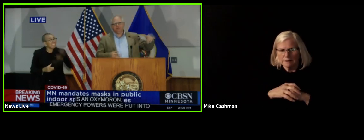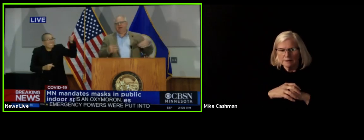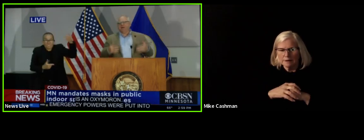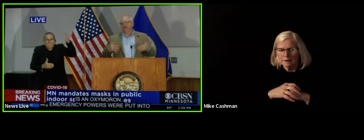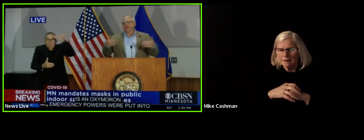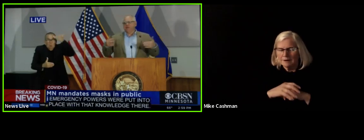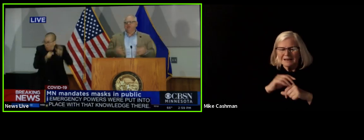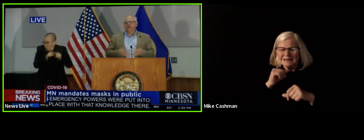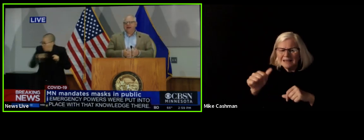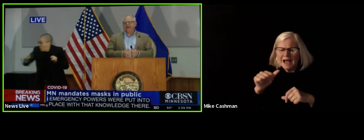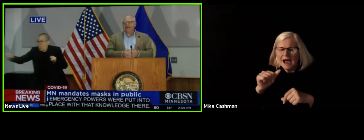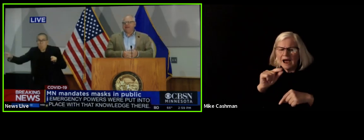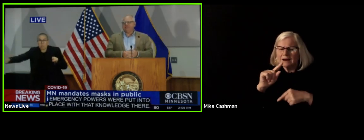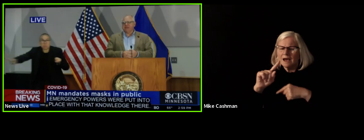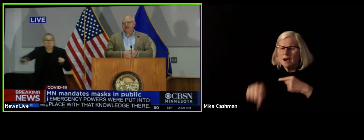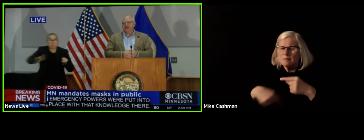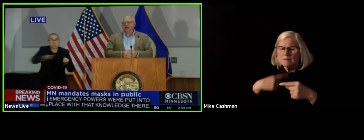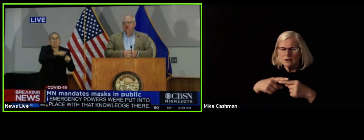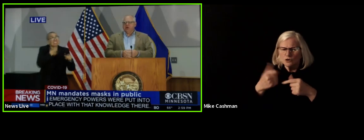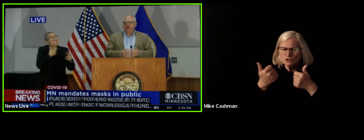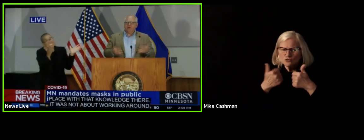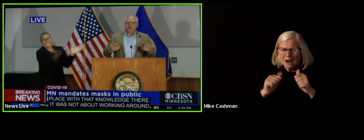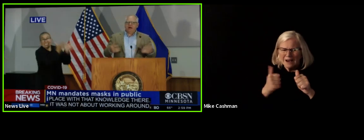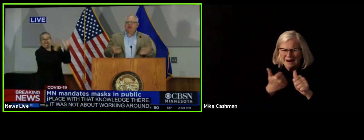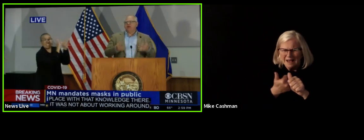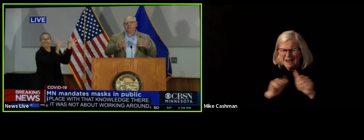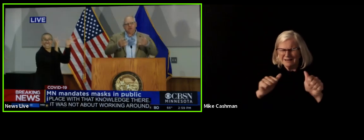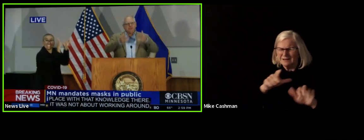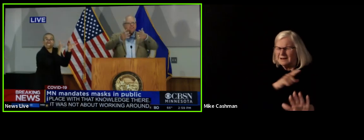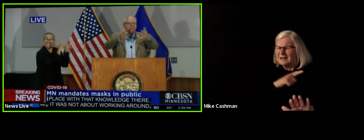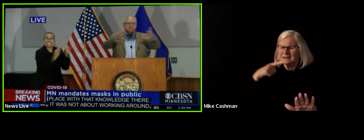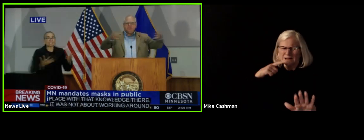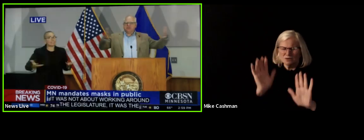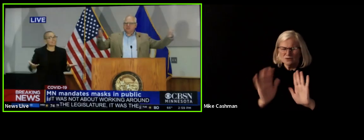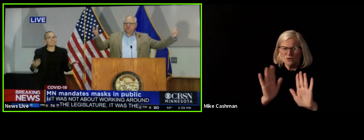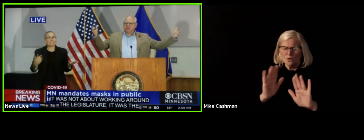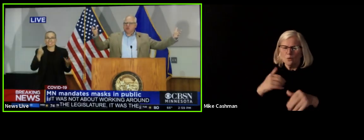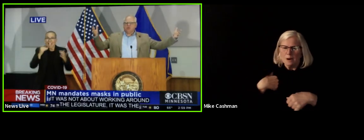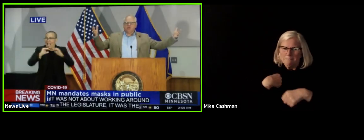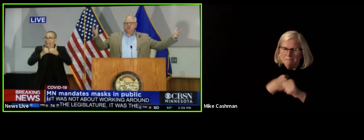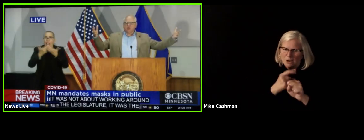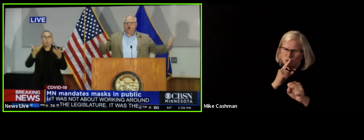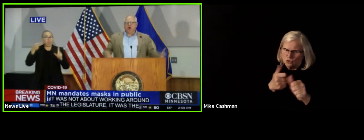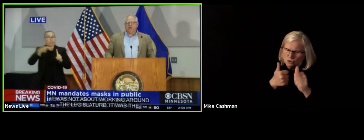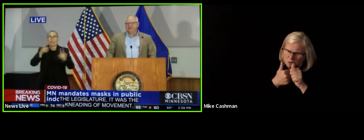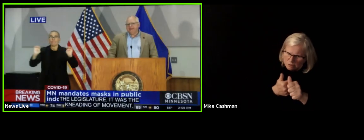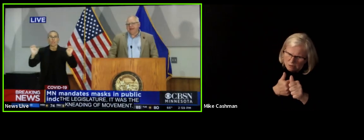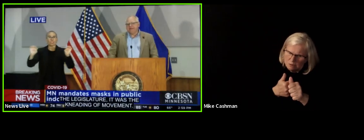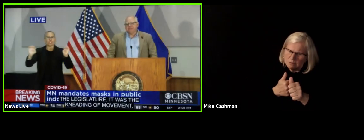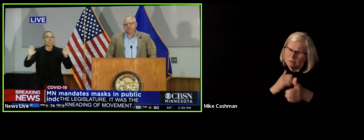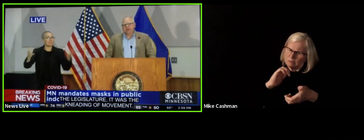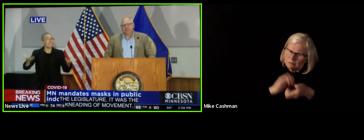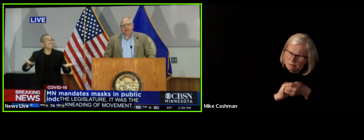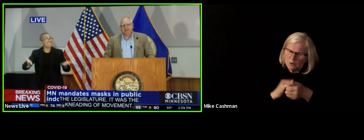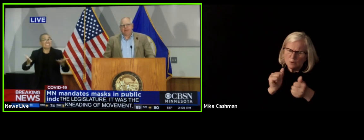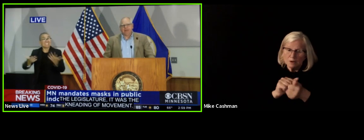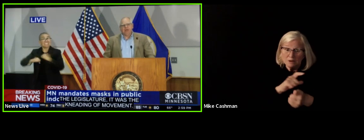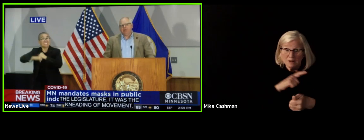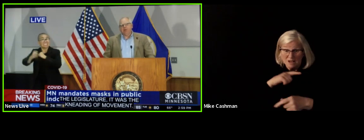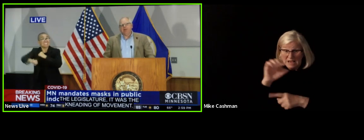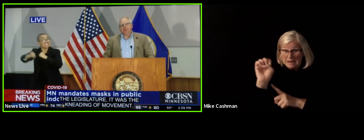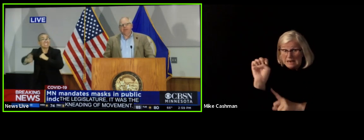it was about the need to move it. Now, I get it of saying, well, how can an emergency just be so long? Did they anticipate a